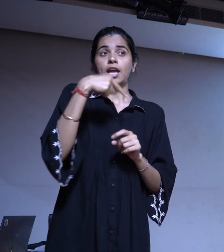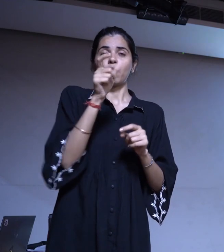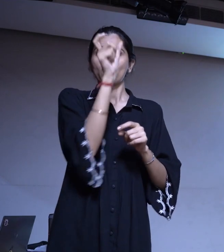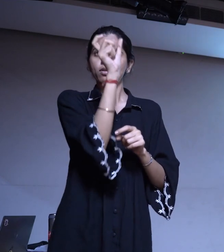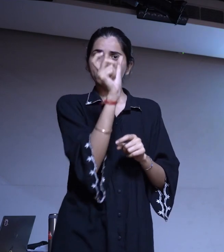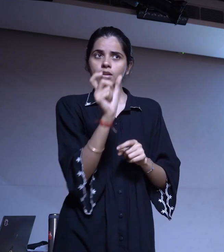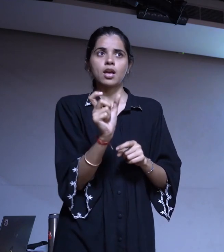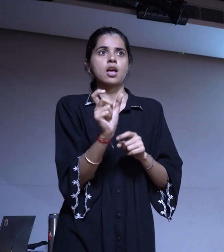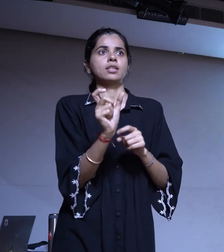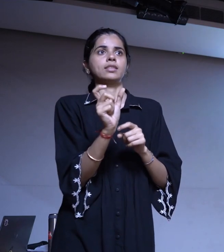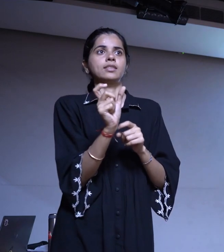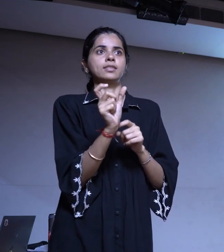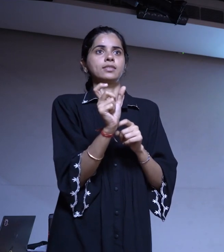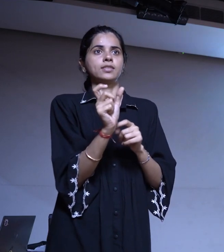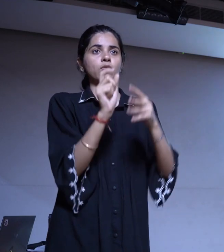order